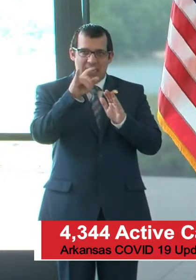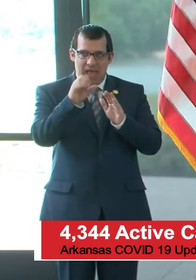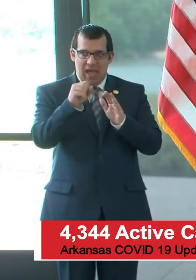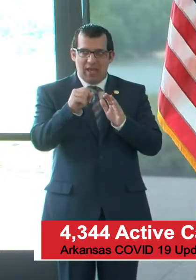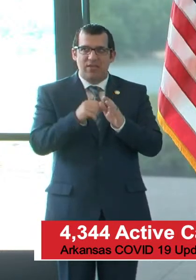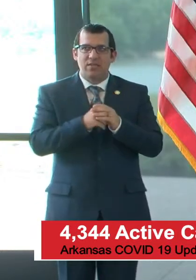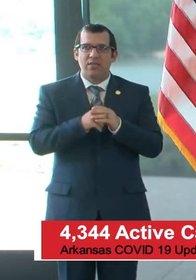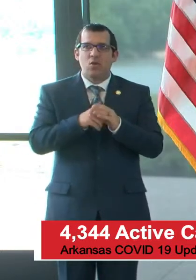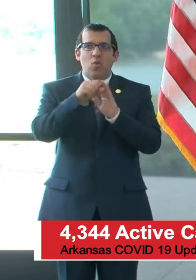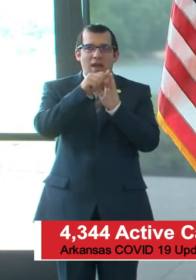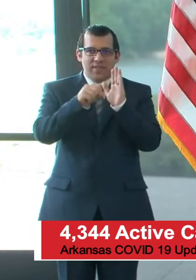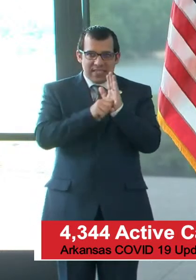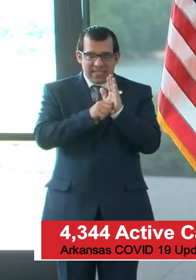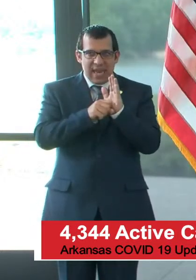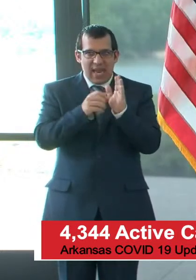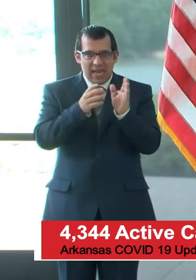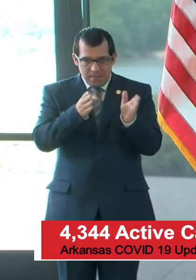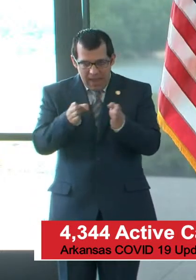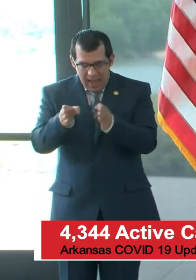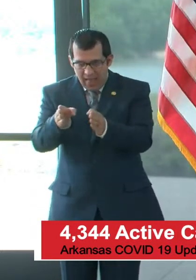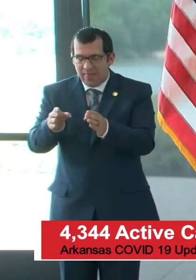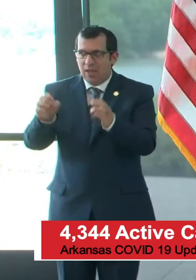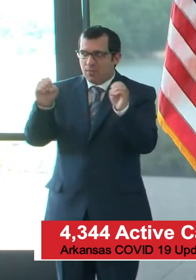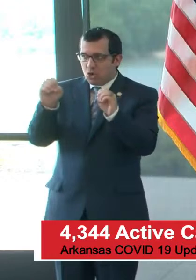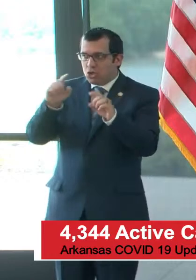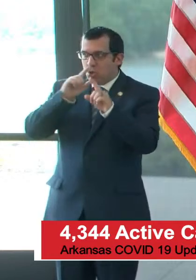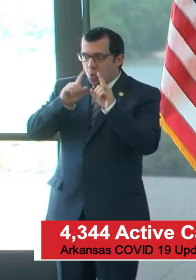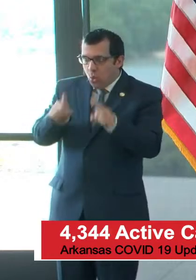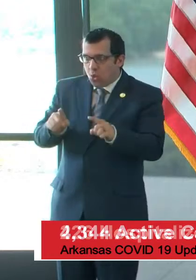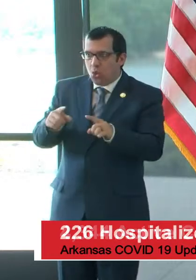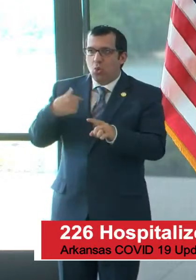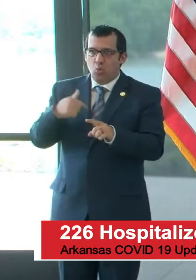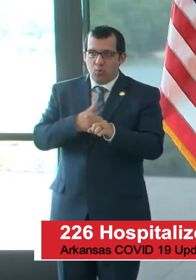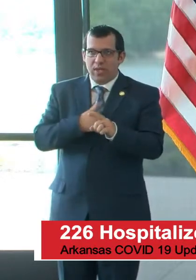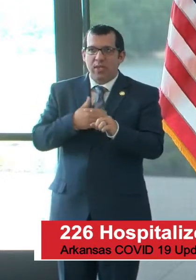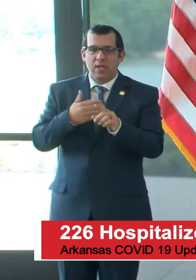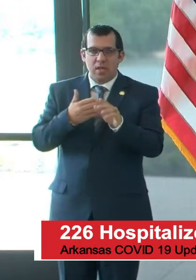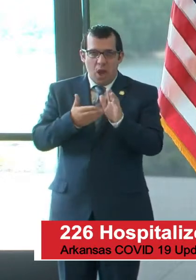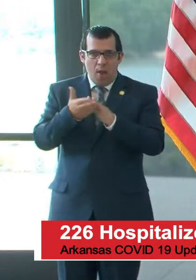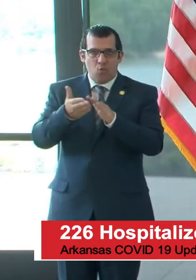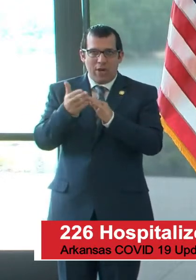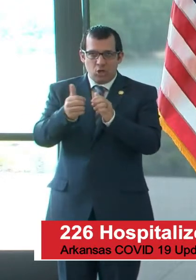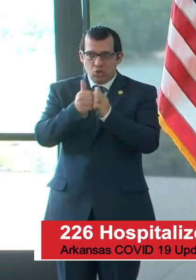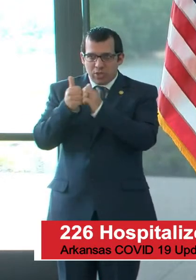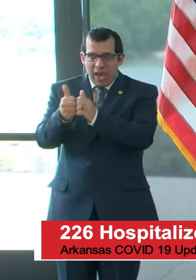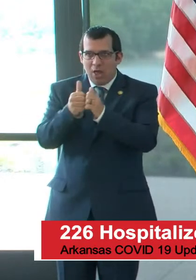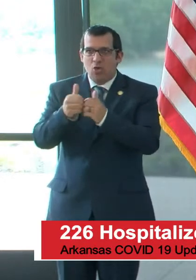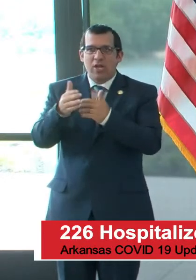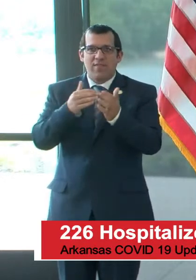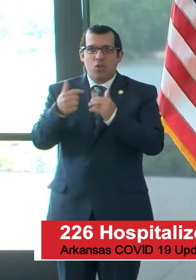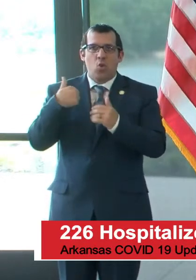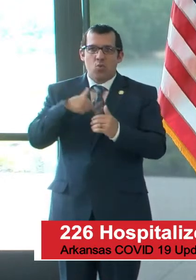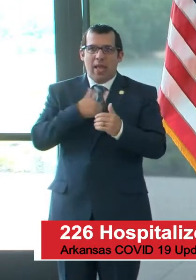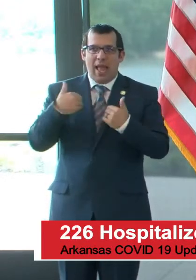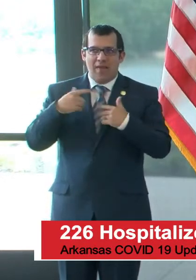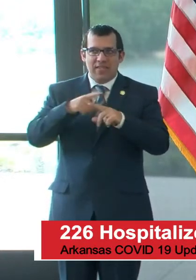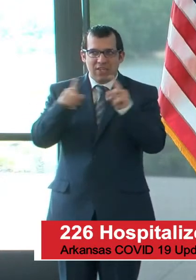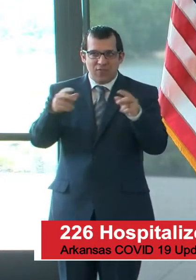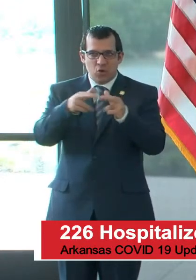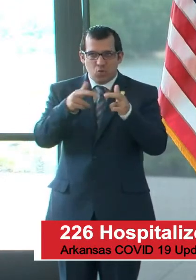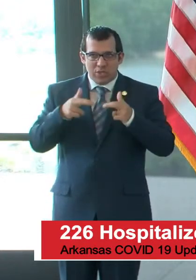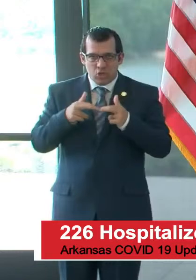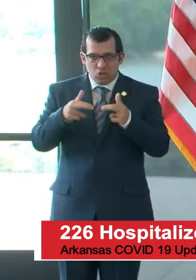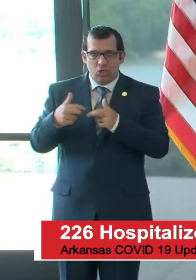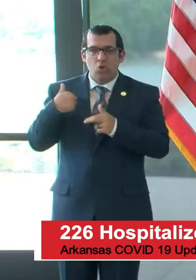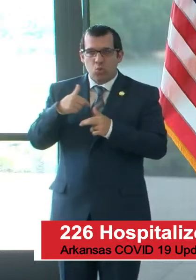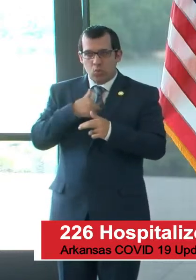We have a state path here under our emergency order because we operate together, even though we have different regions, we're